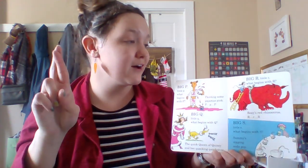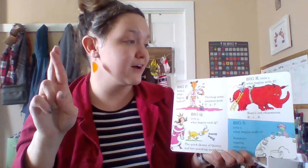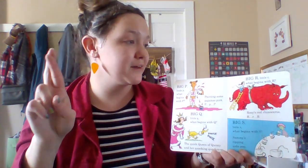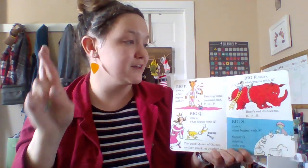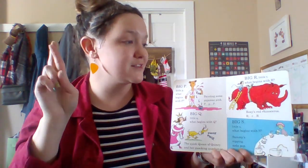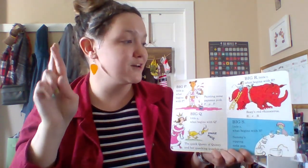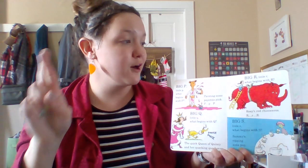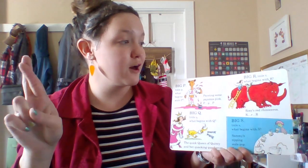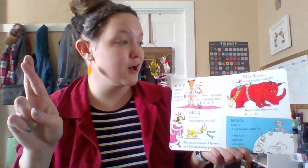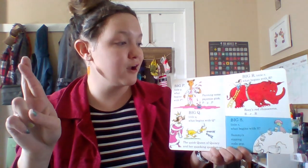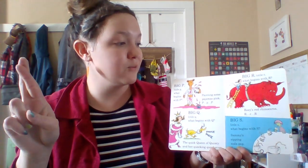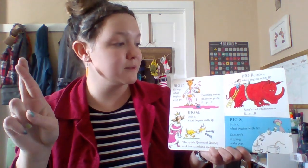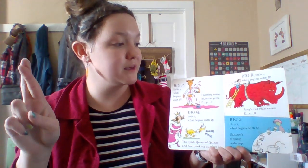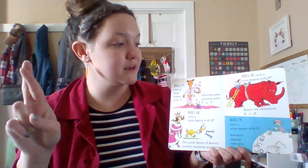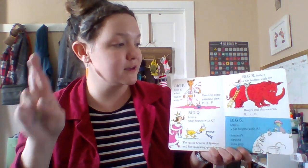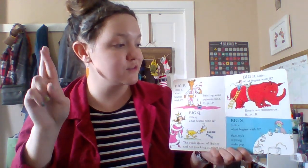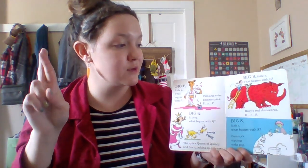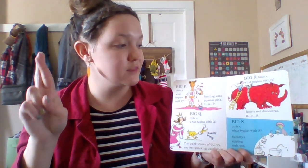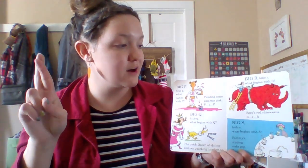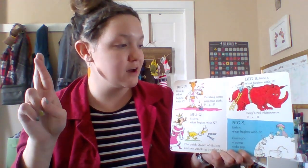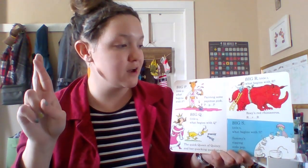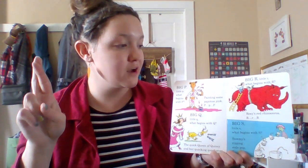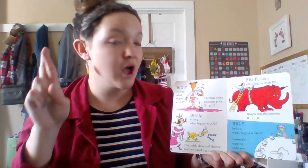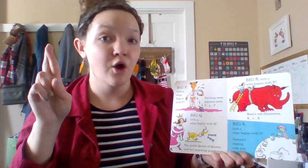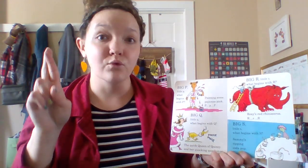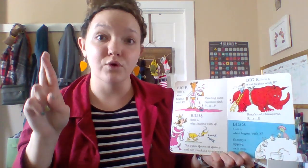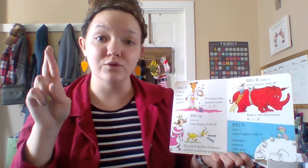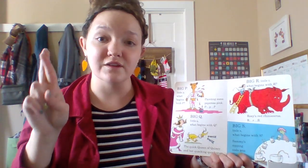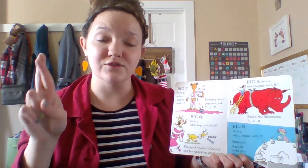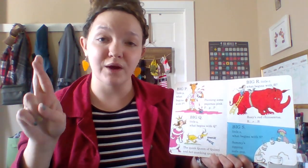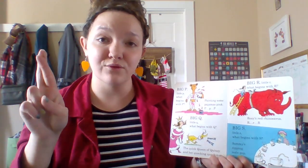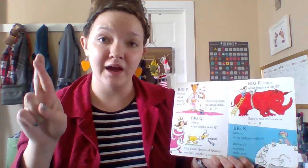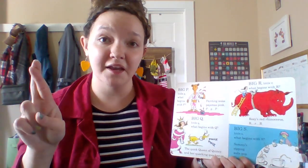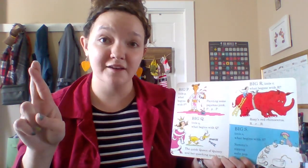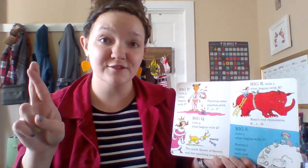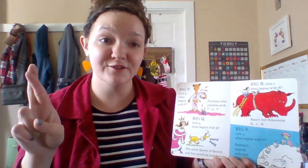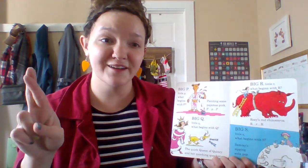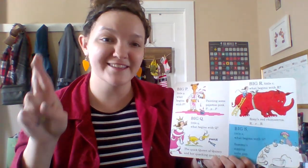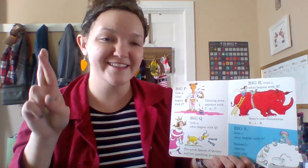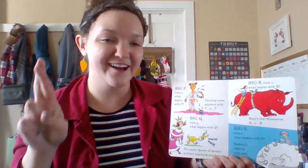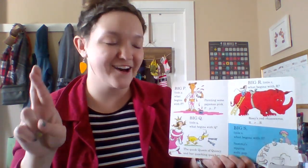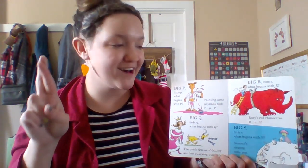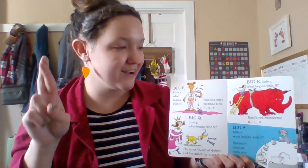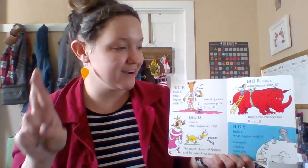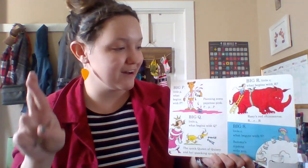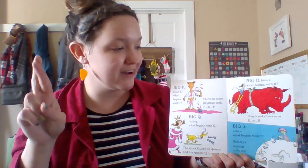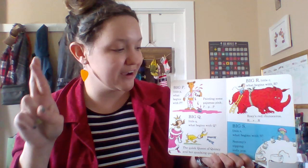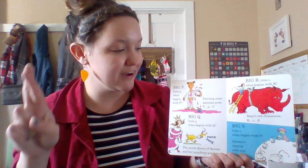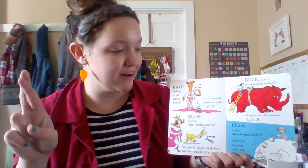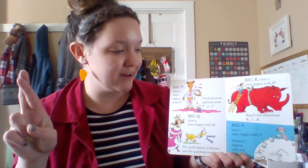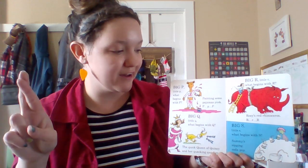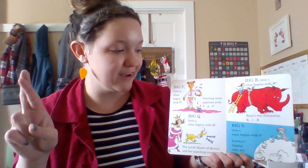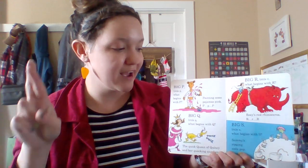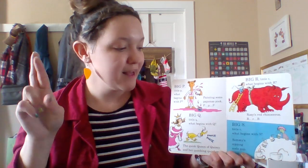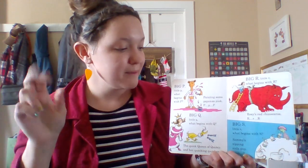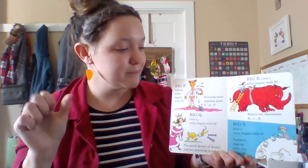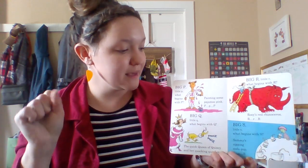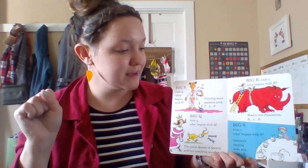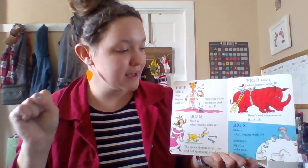R, little R, what begins with R? Rosie's red rhinoceros, R, R, R. Big